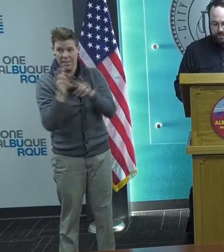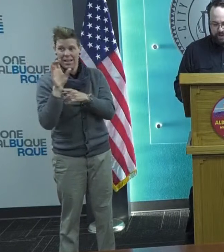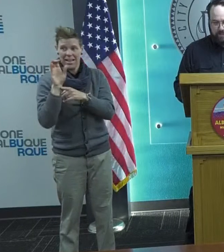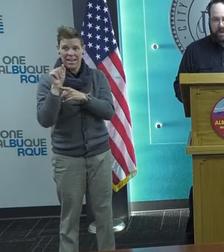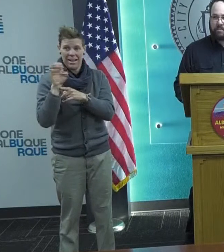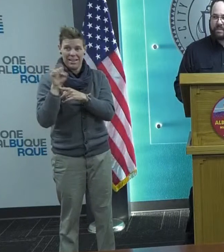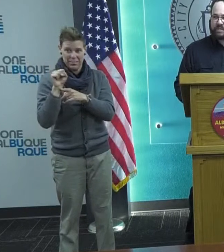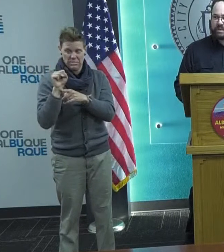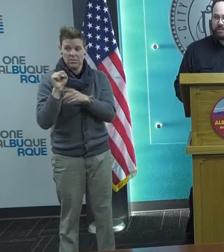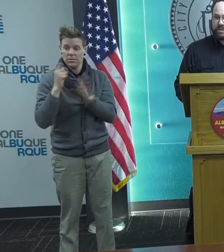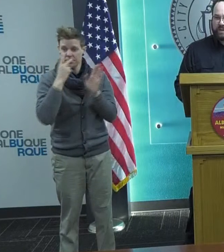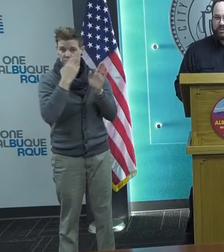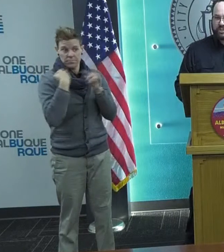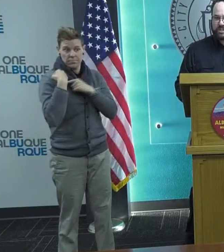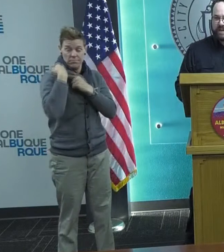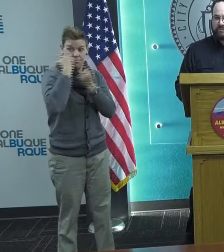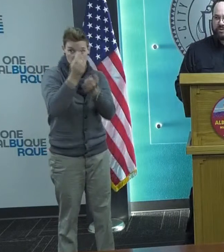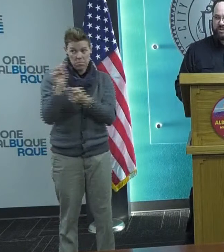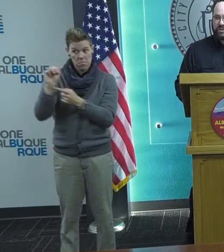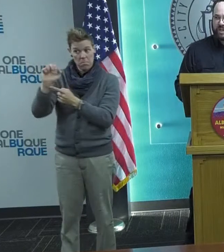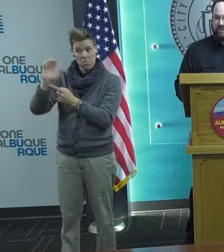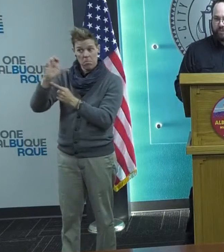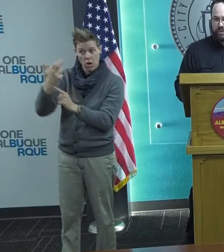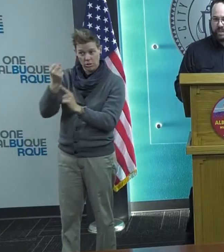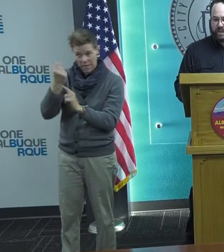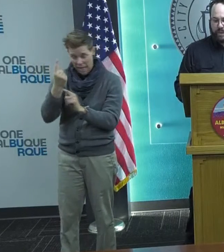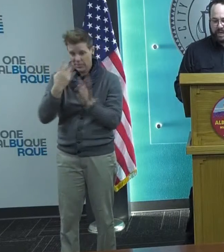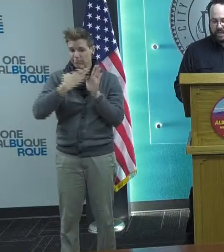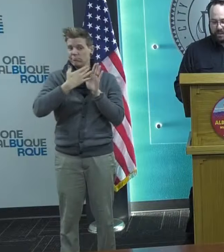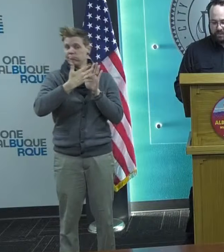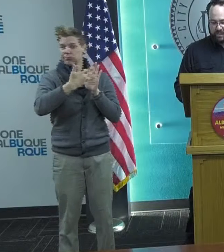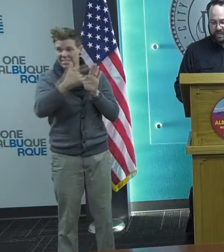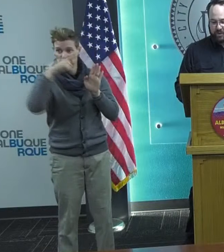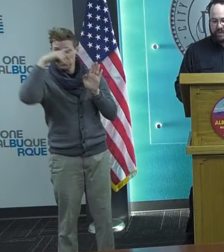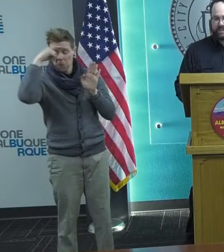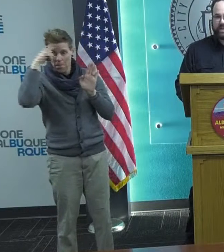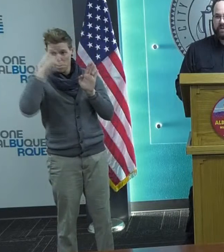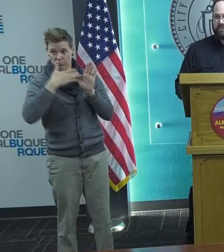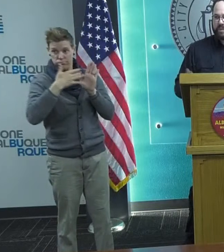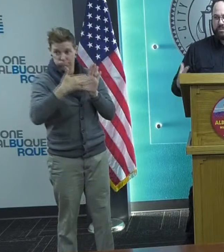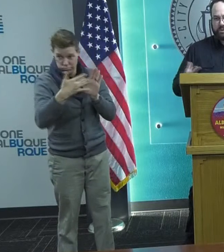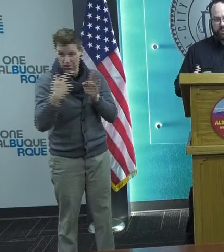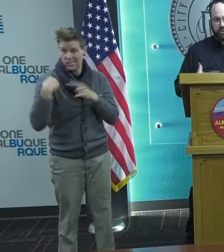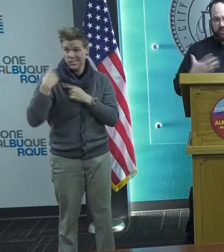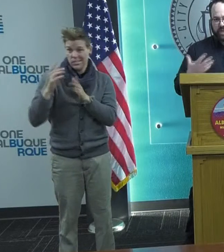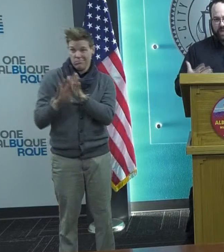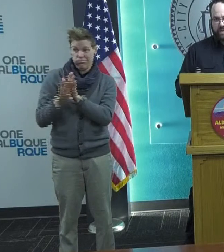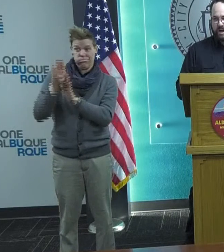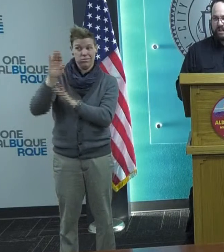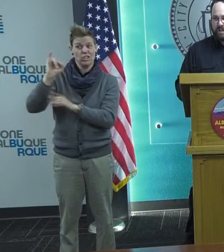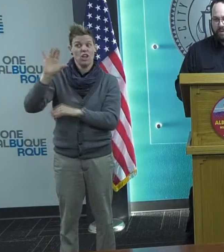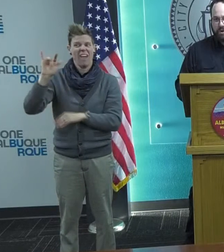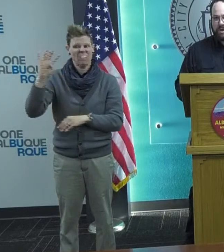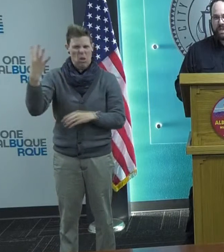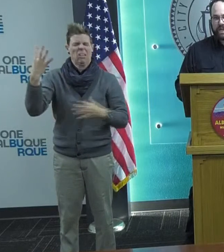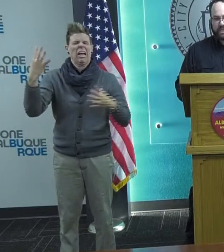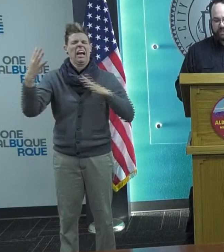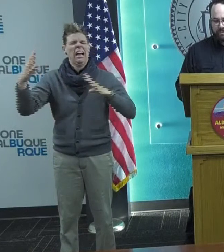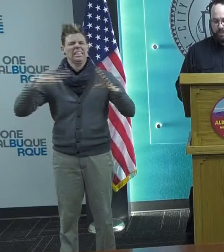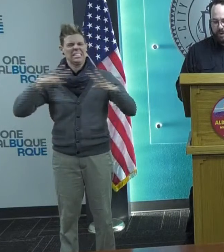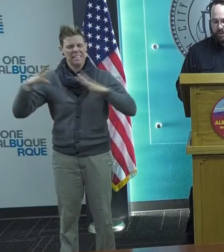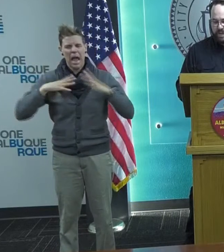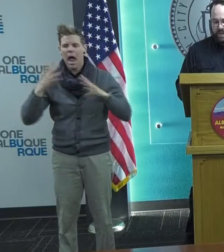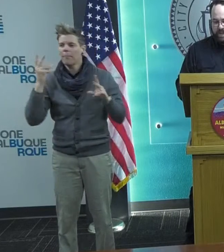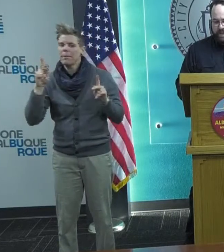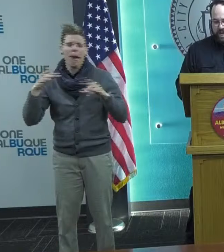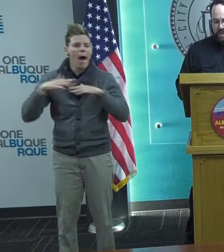can see a bit of a bump in the summer. That was just after the July 4th holiday weekend. There was an increase from people just sort of getting into holiday mode and getting into